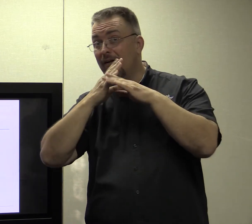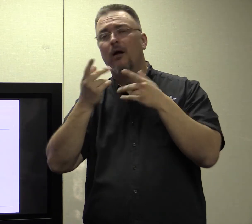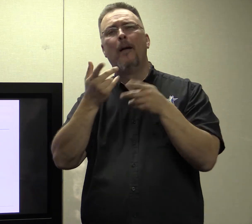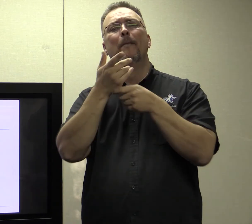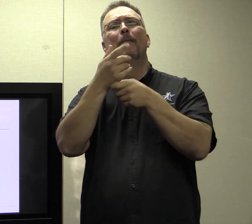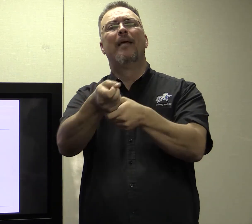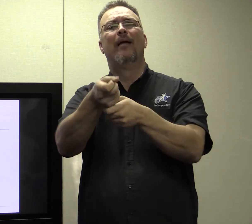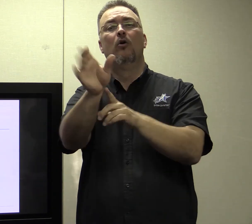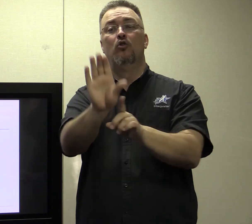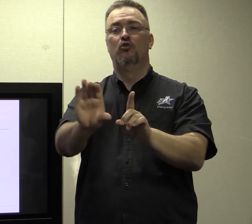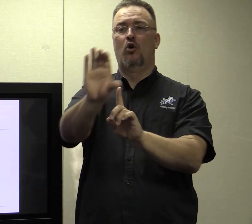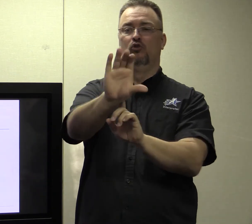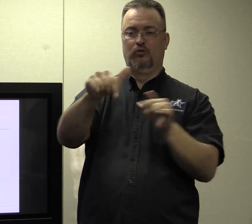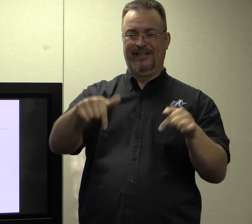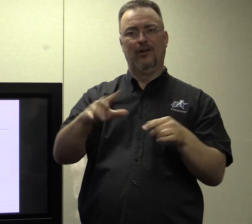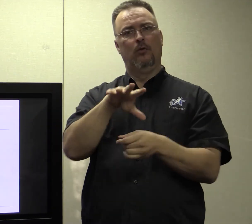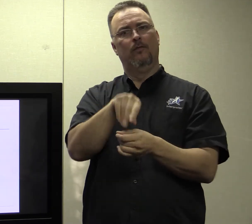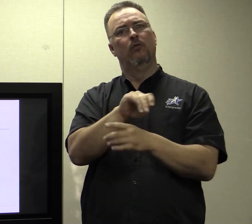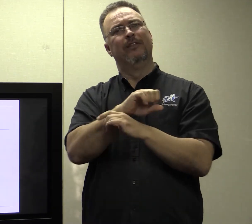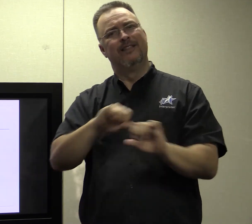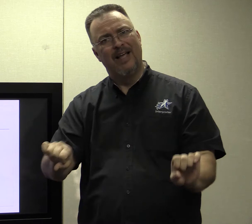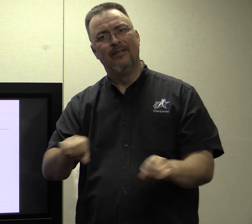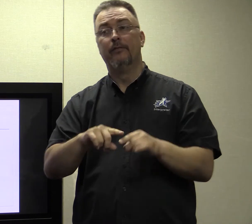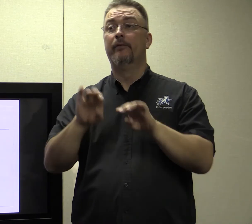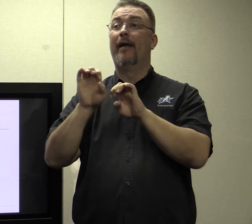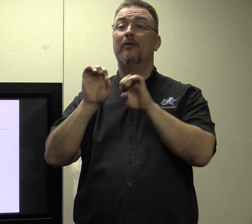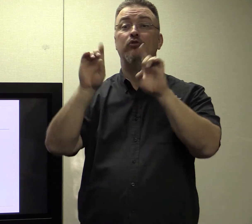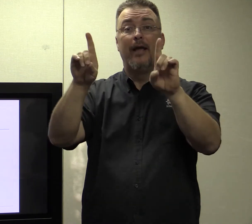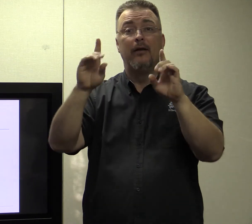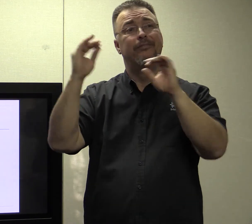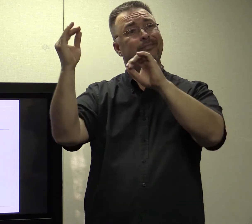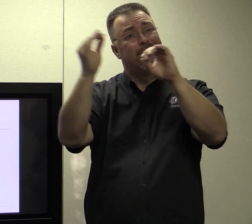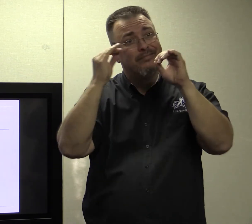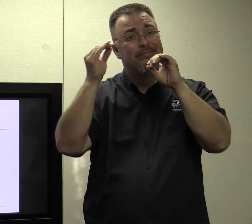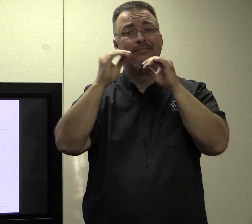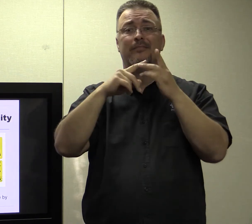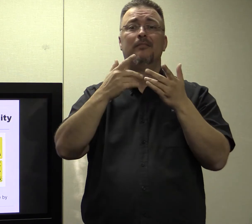culture, education, communication, and direction.